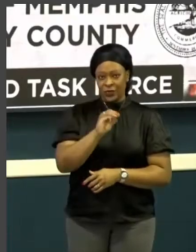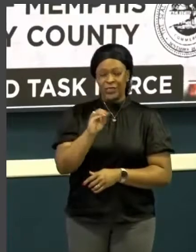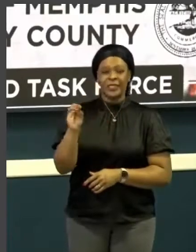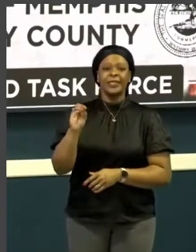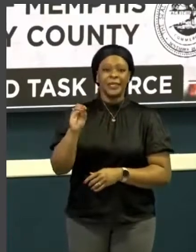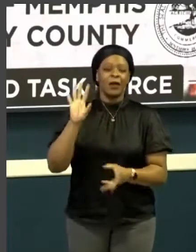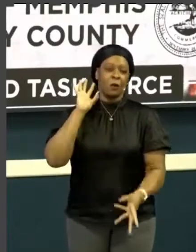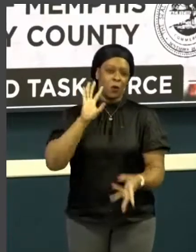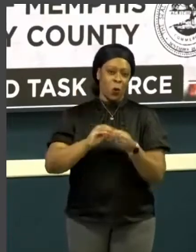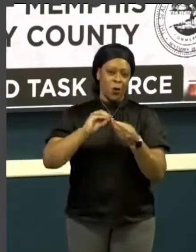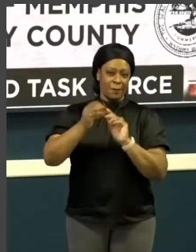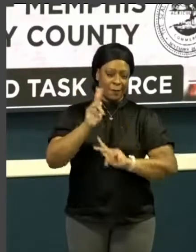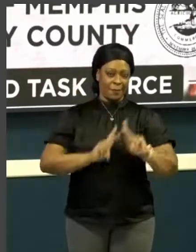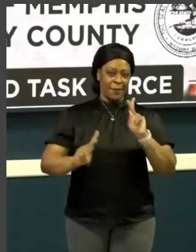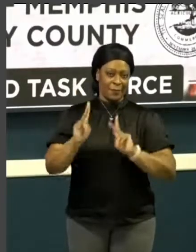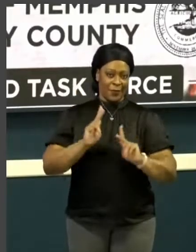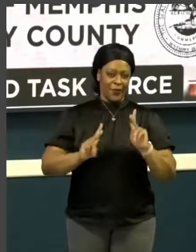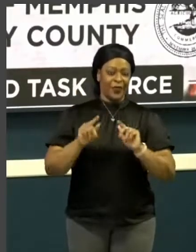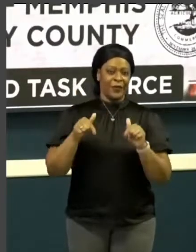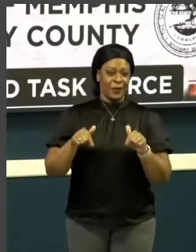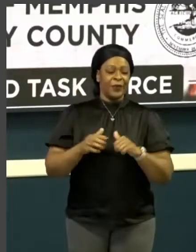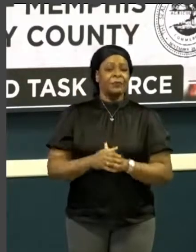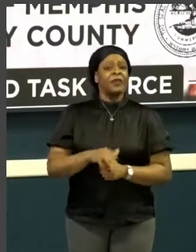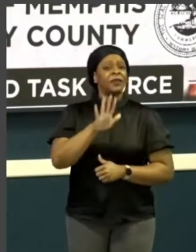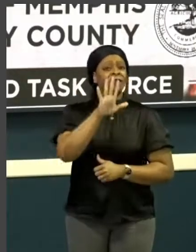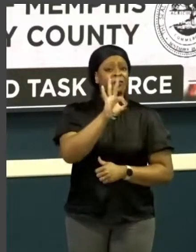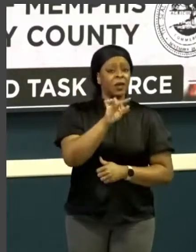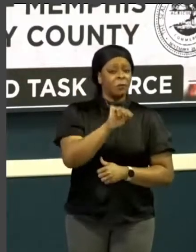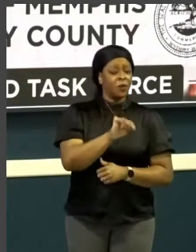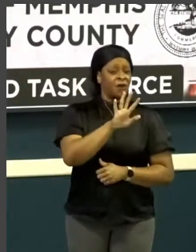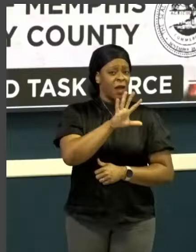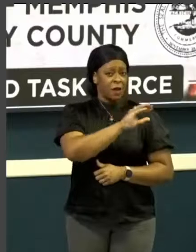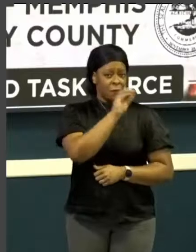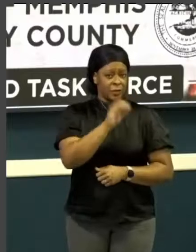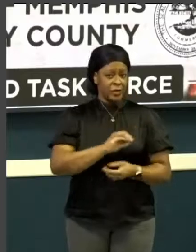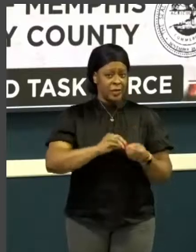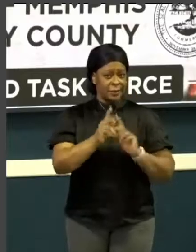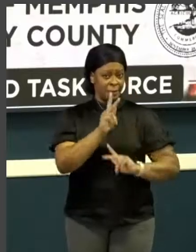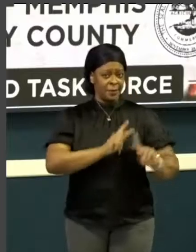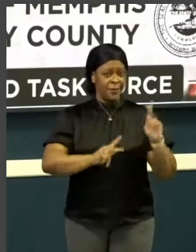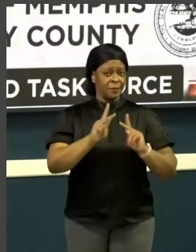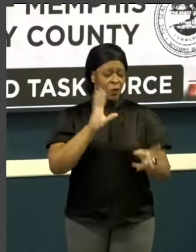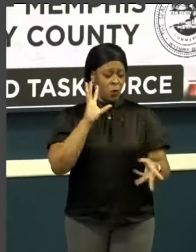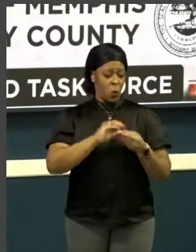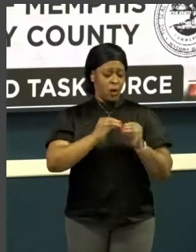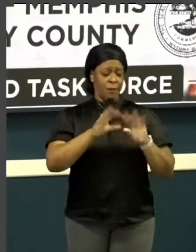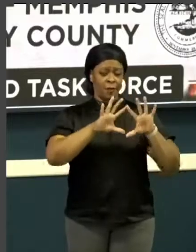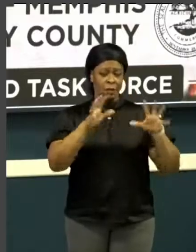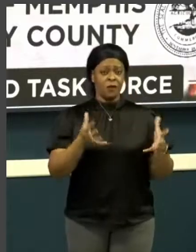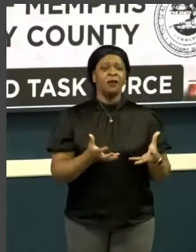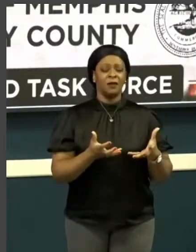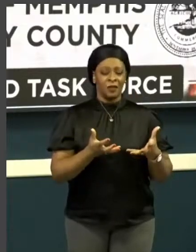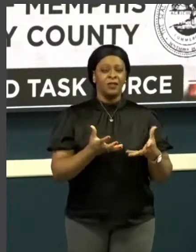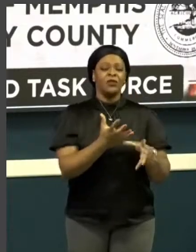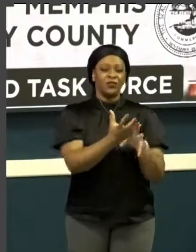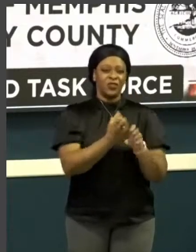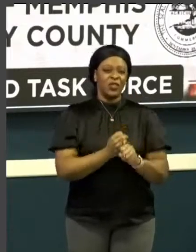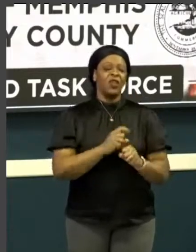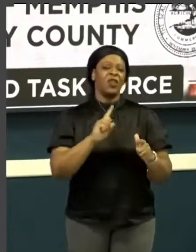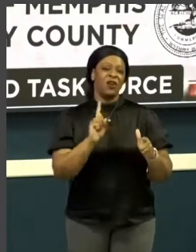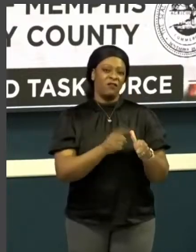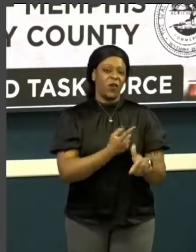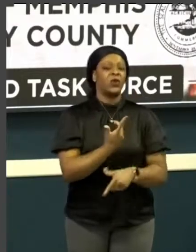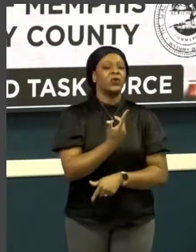51.6% of the total population, and 59.5% of the total population has received at